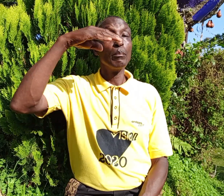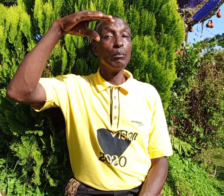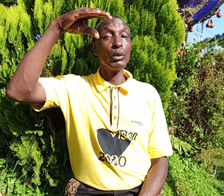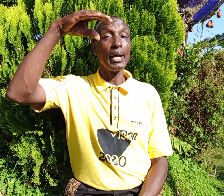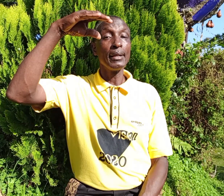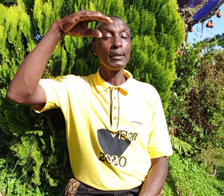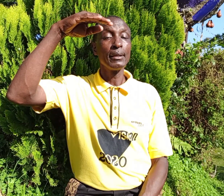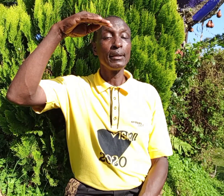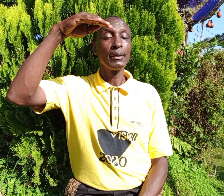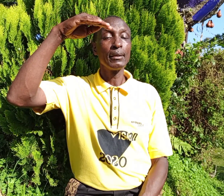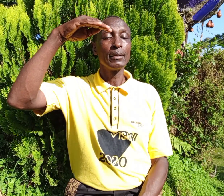Muren